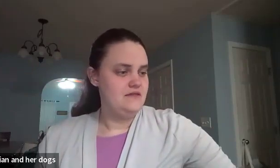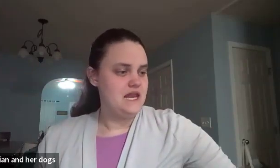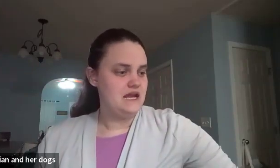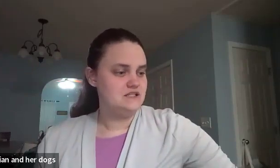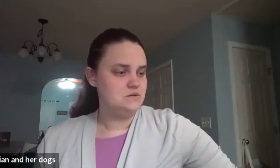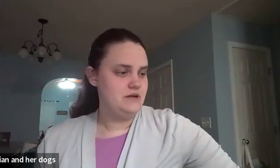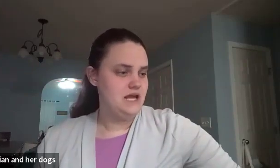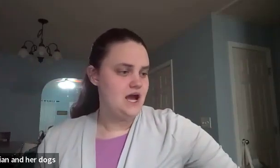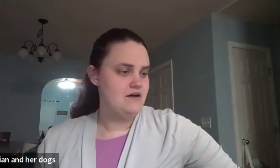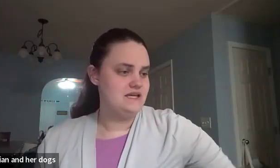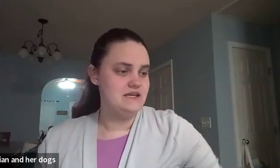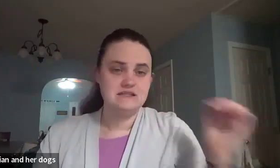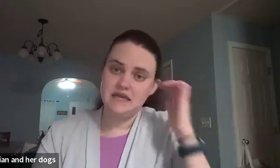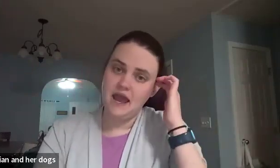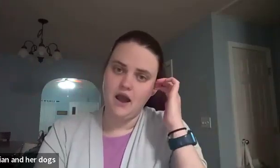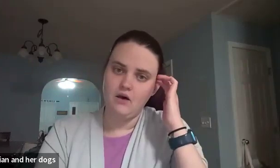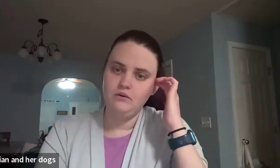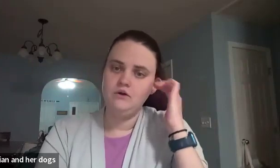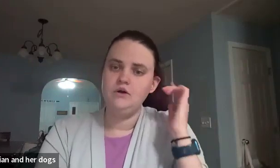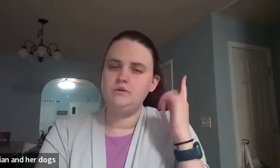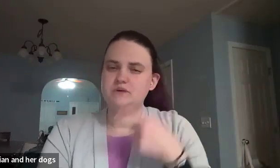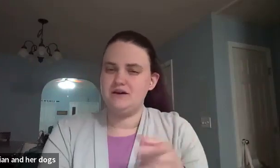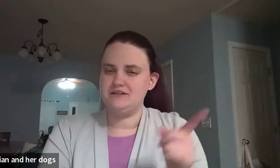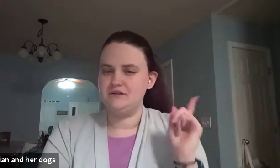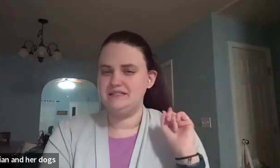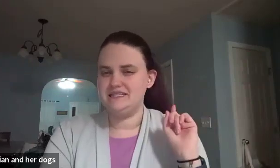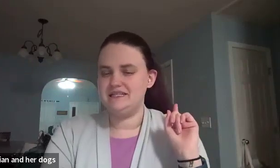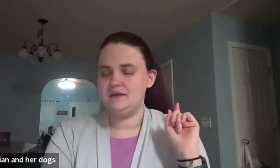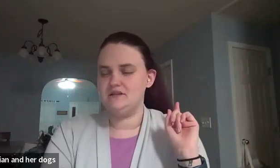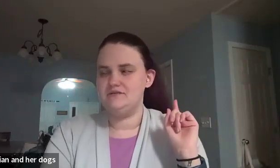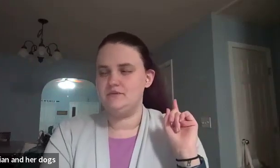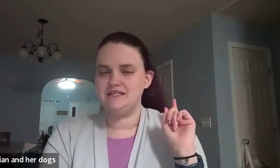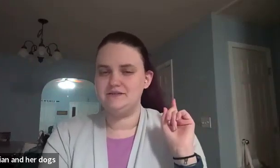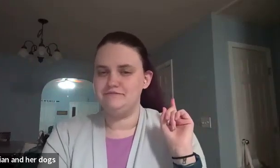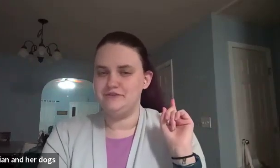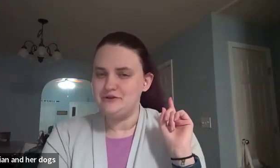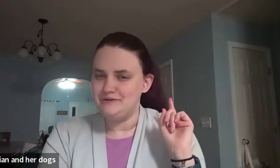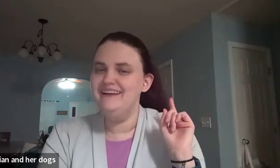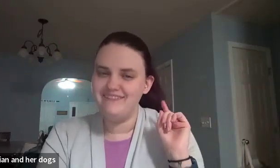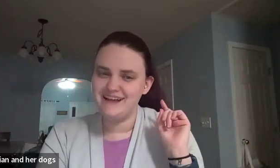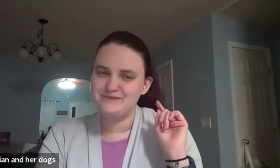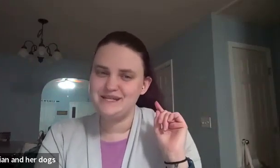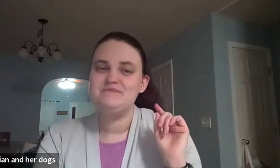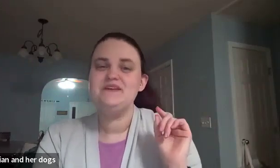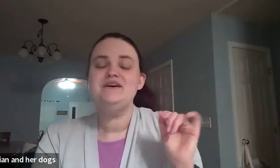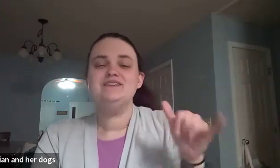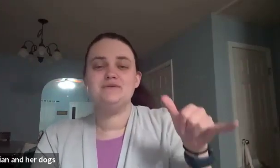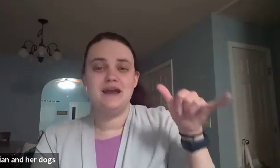The next one we have is cow, which we also did, I believe, when we did food last week. So we